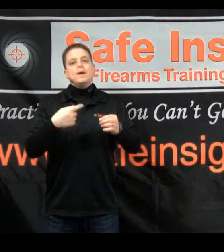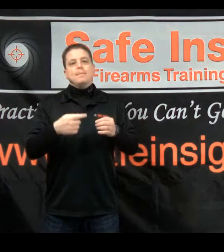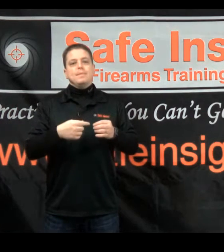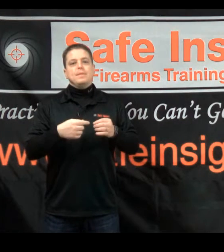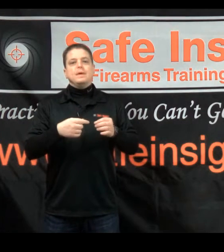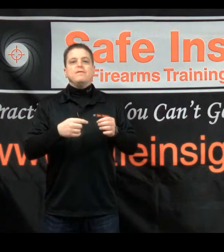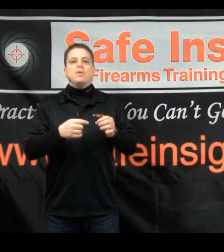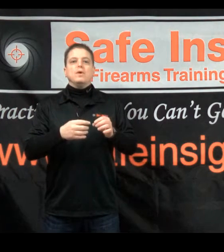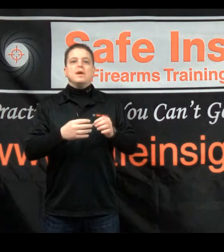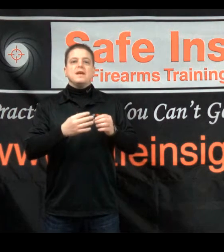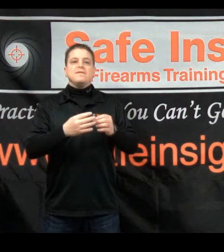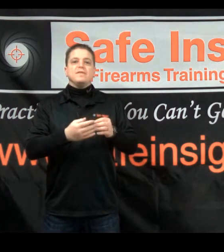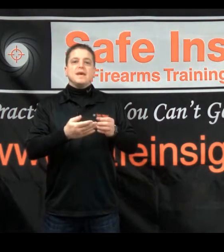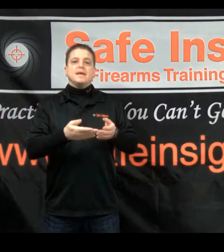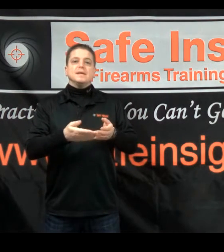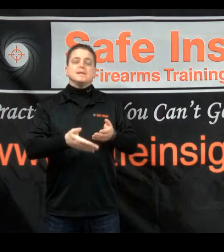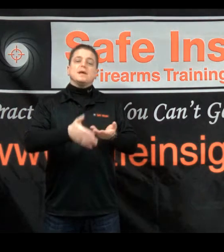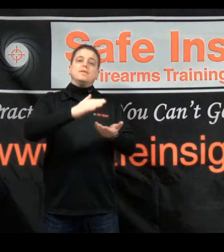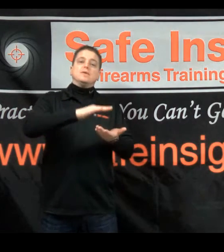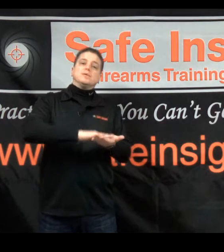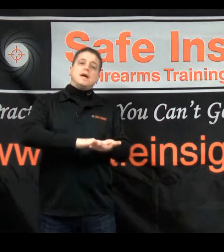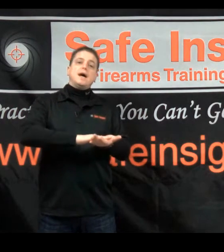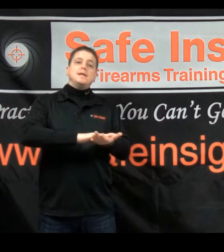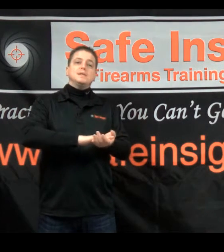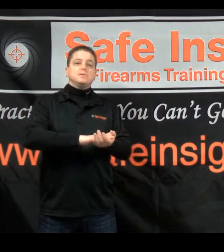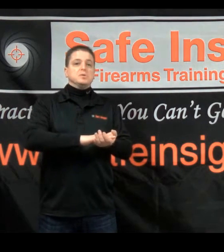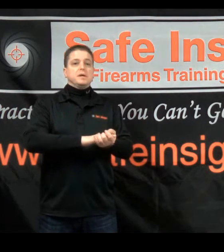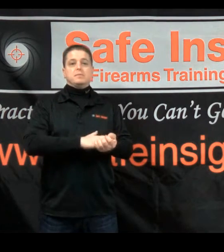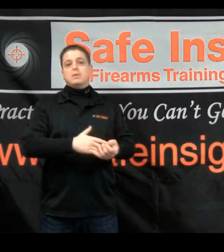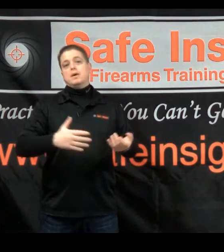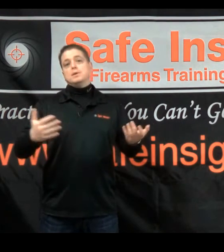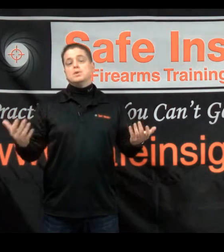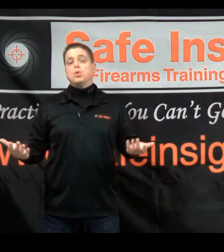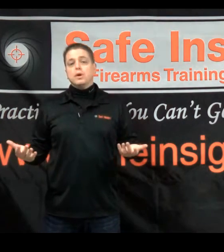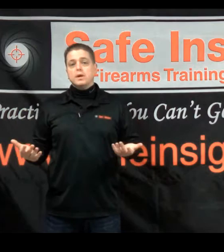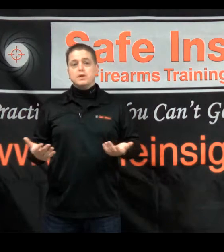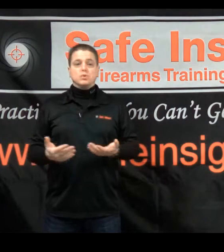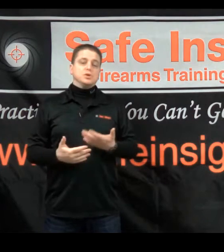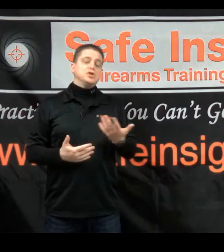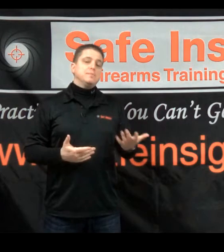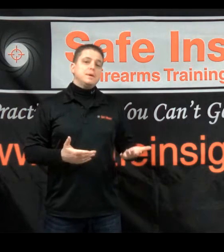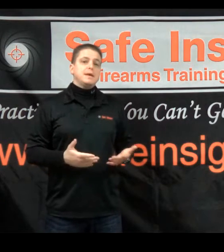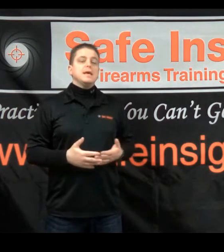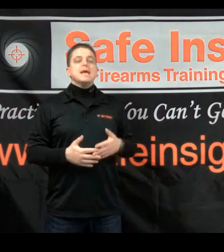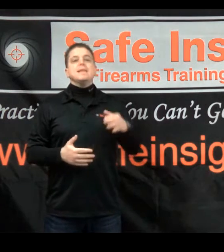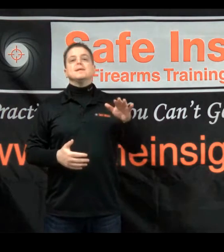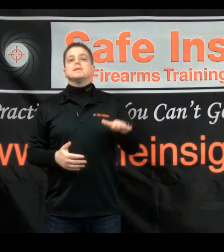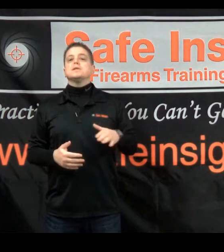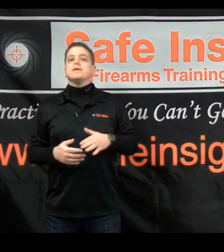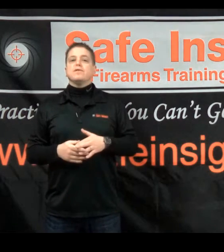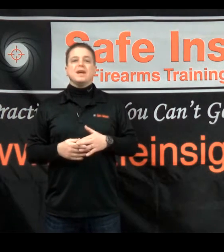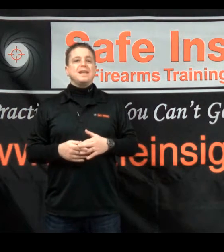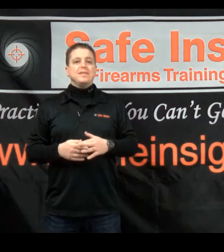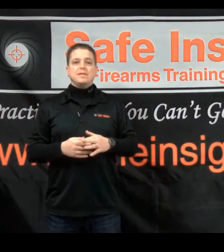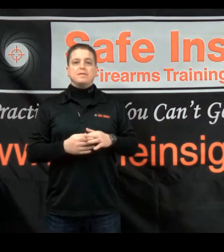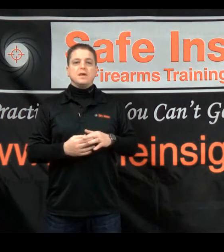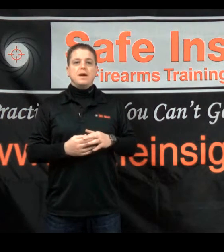rim. Therefore, if they get set on their sides during storage or shipping, and they sit there for any length of